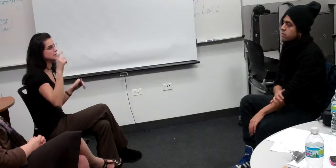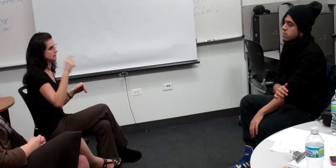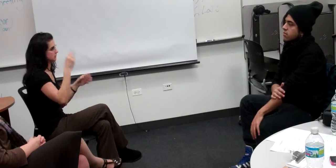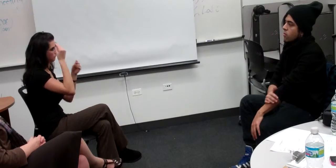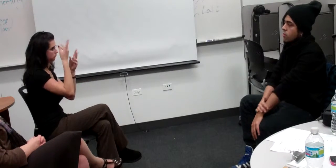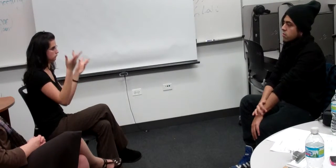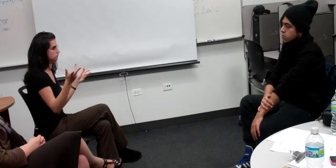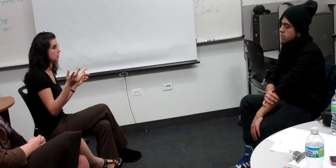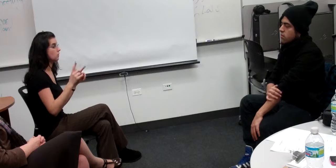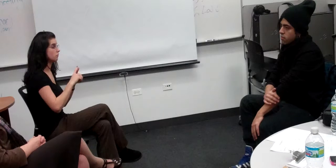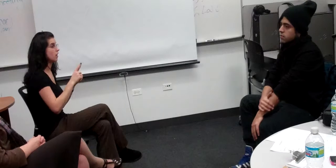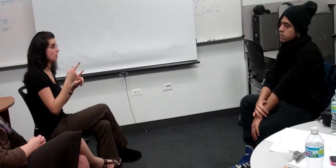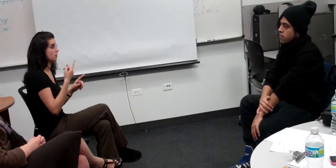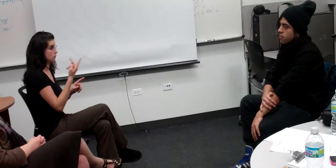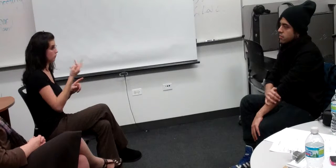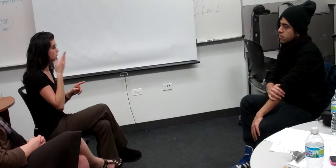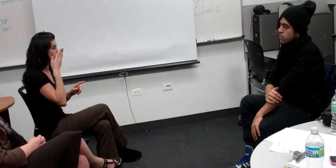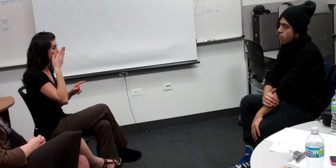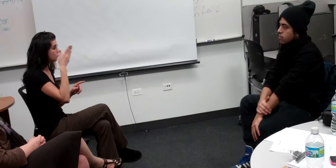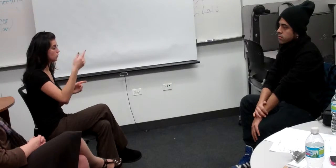outside of this session without us talking about it. Does that make sense?